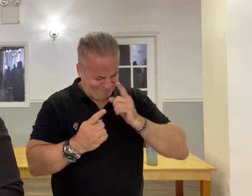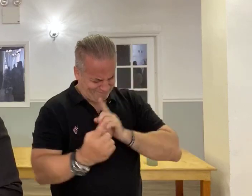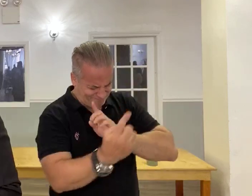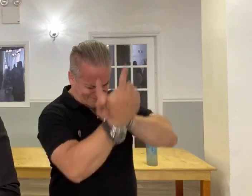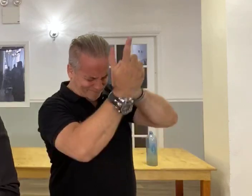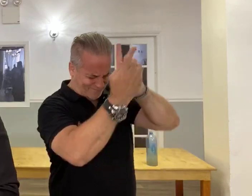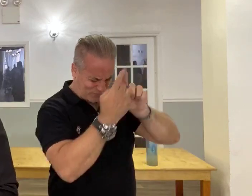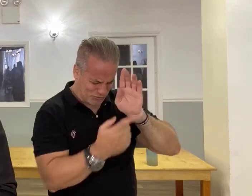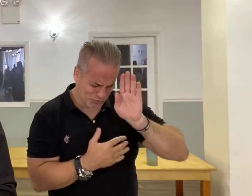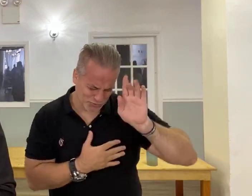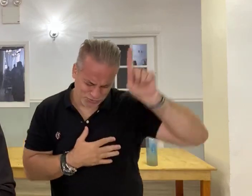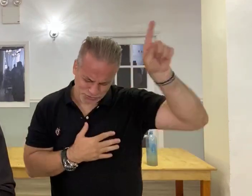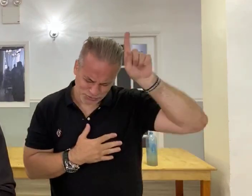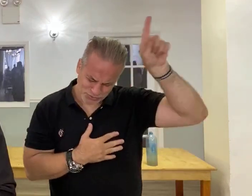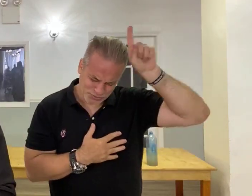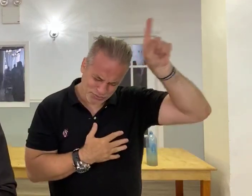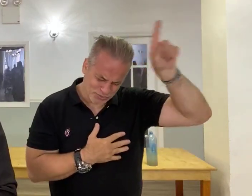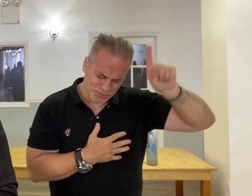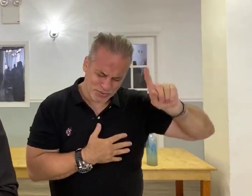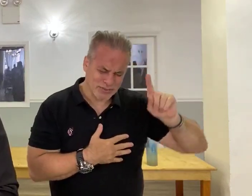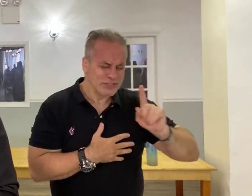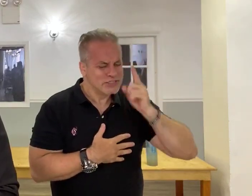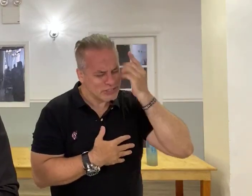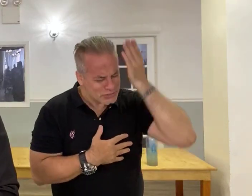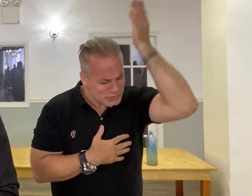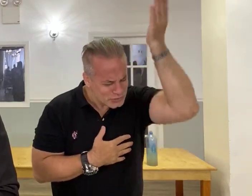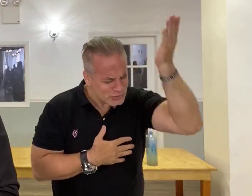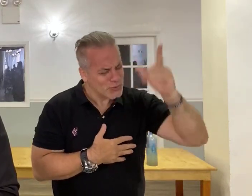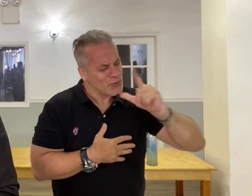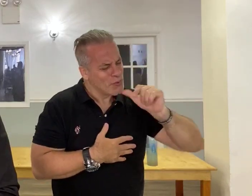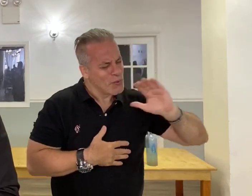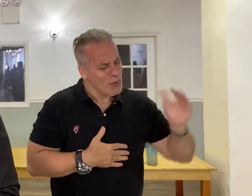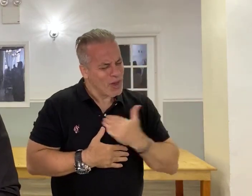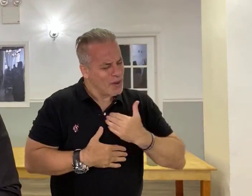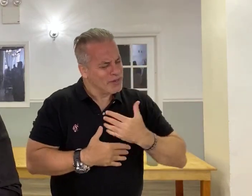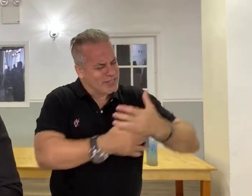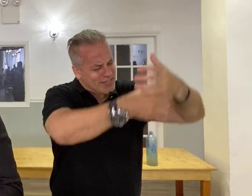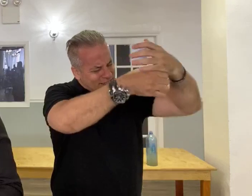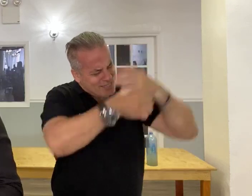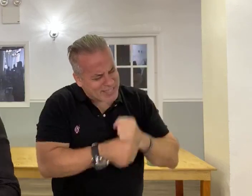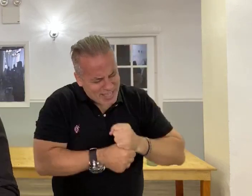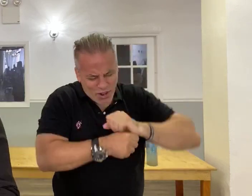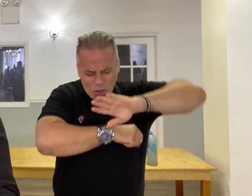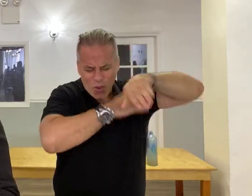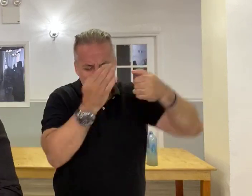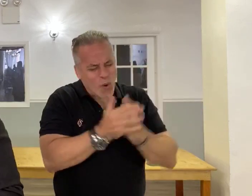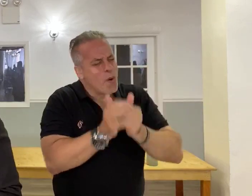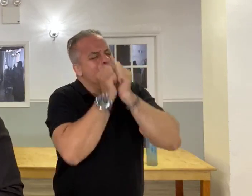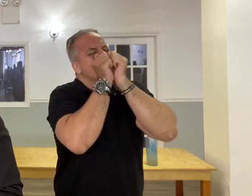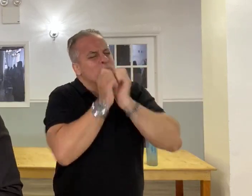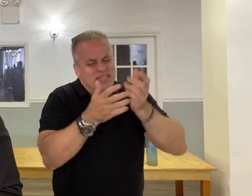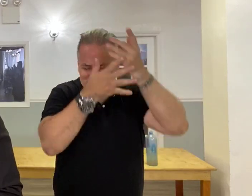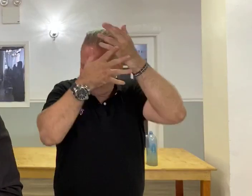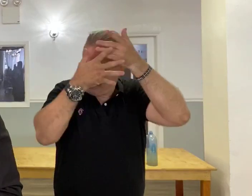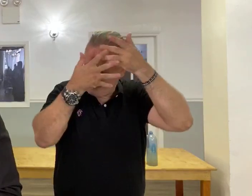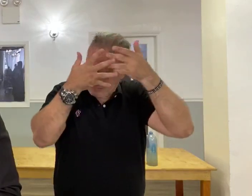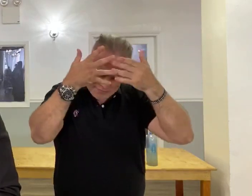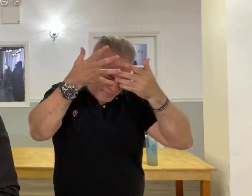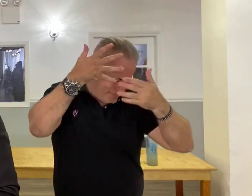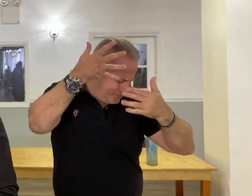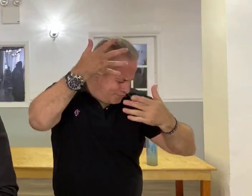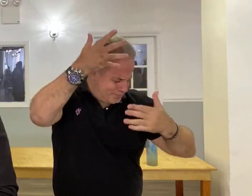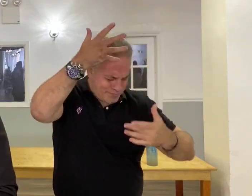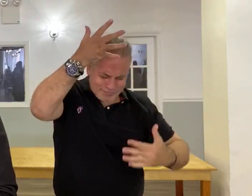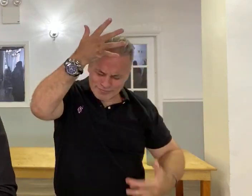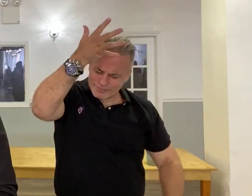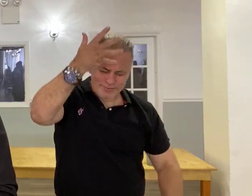our source for all things, Lord God. I could not stand here if it were not for you to give me the